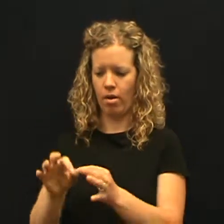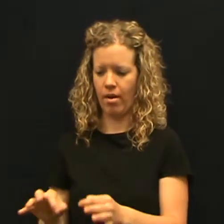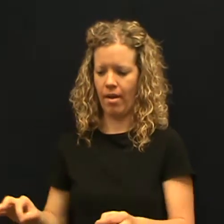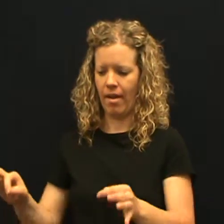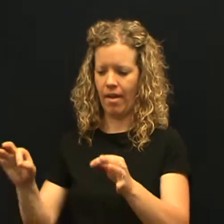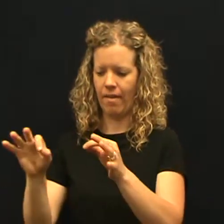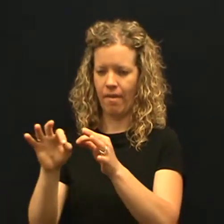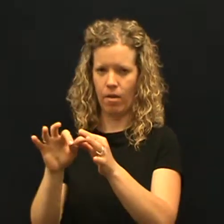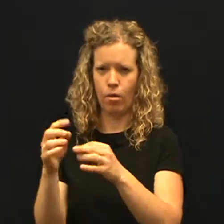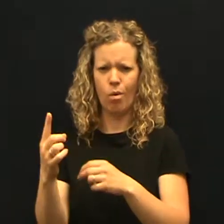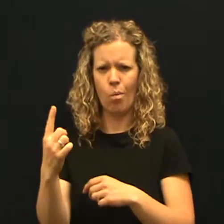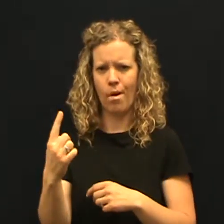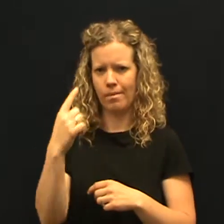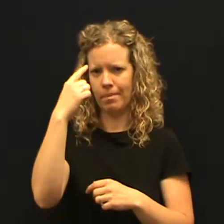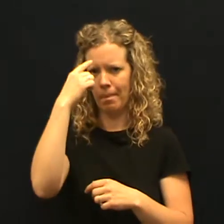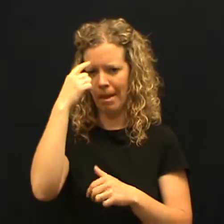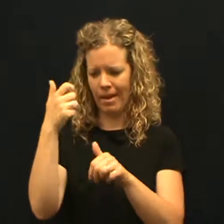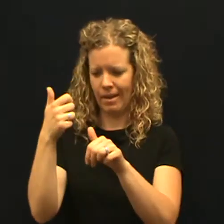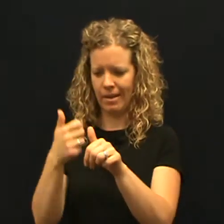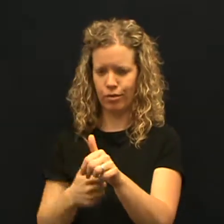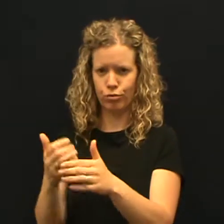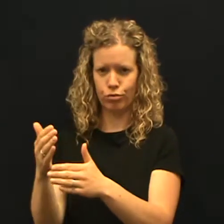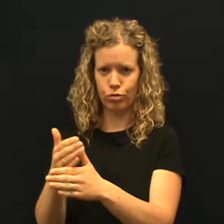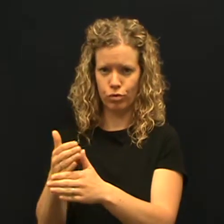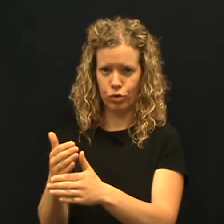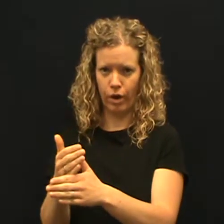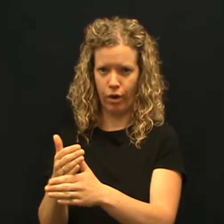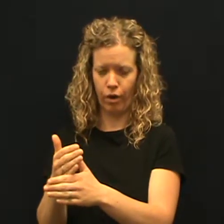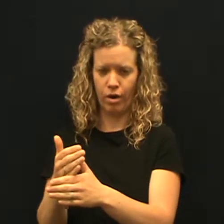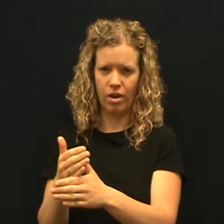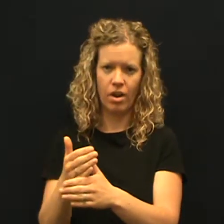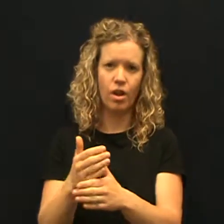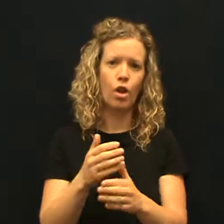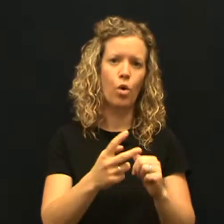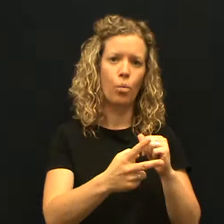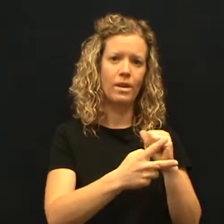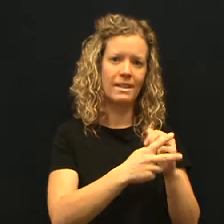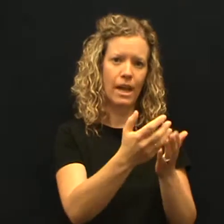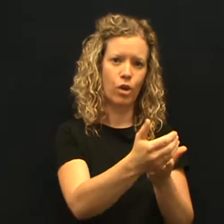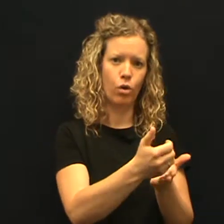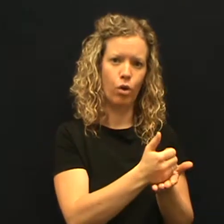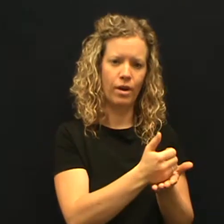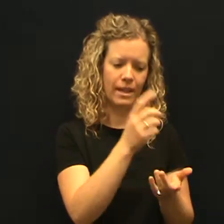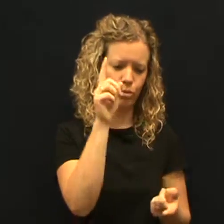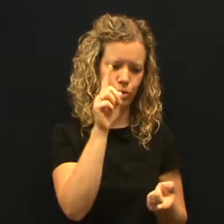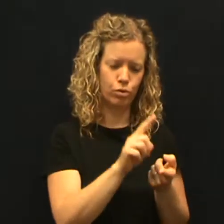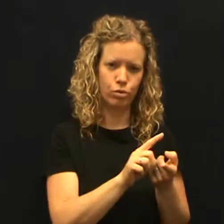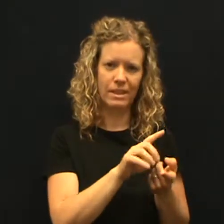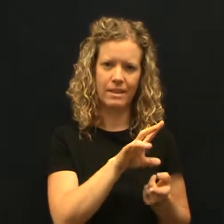share. So we're really reducing retained earnings by $76,000 and increasing common stock